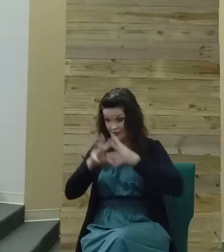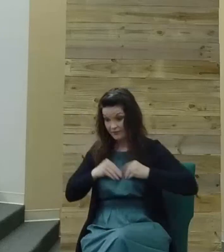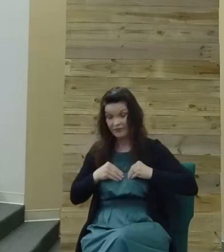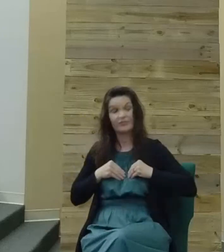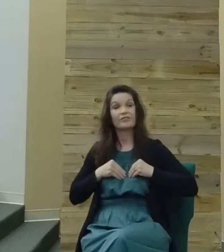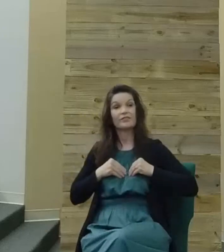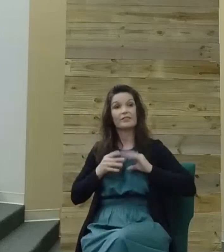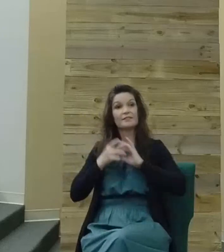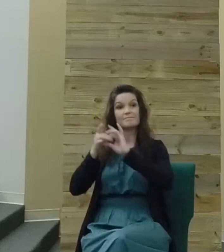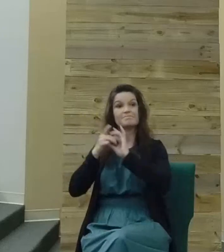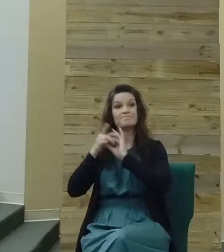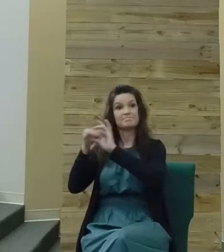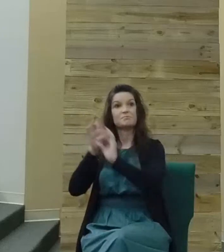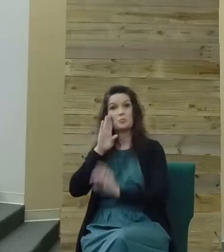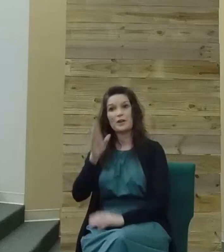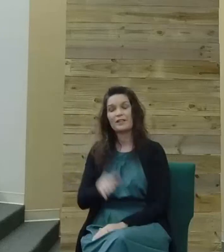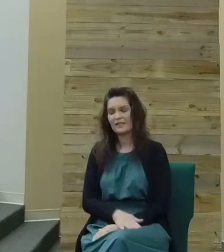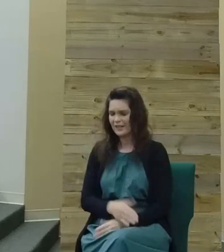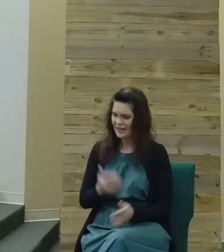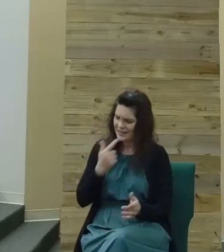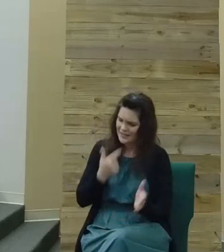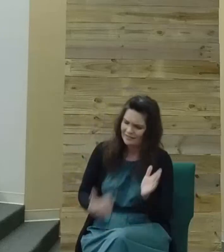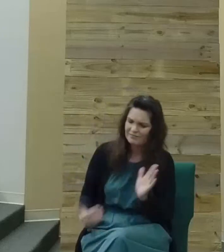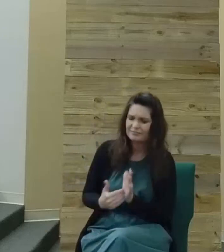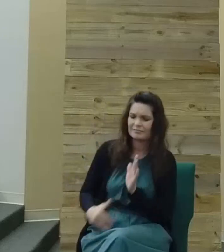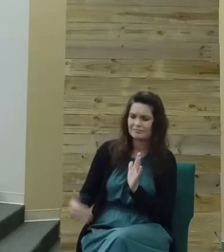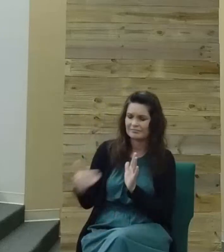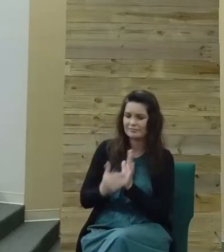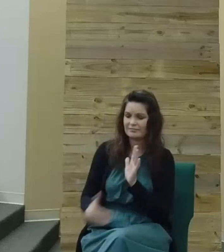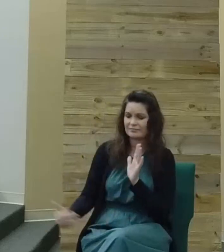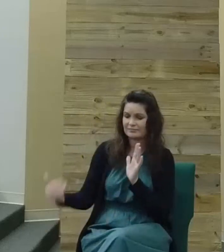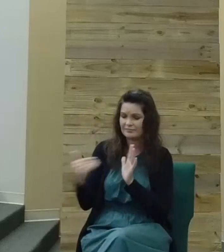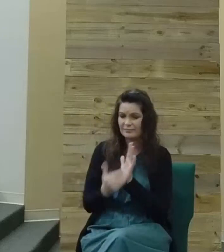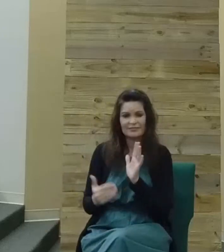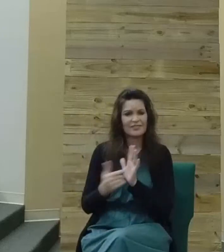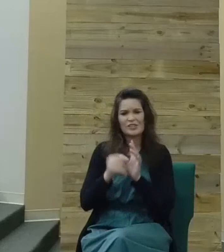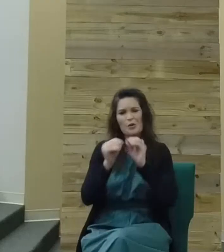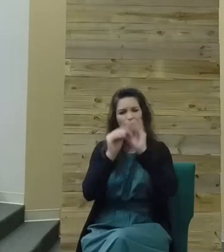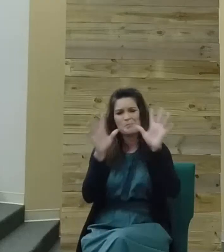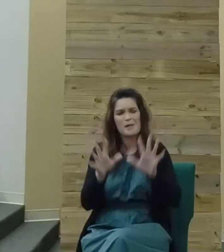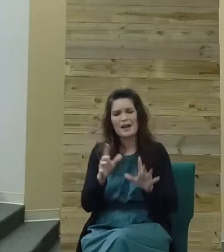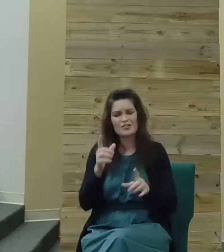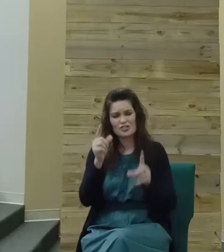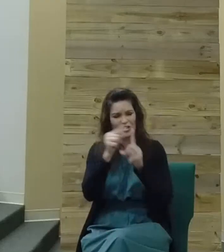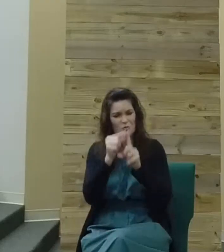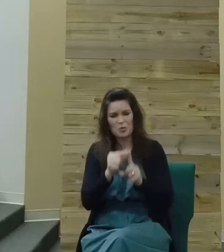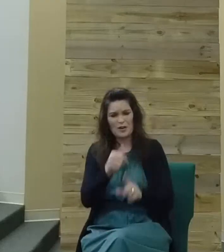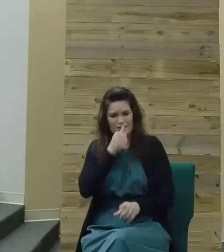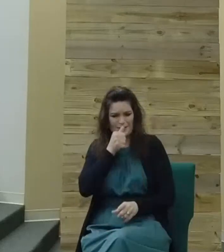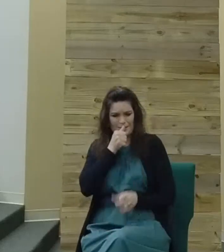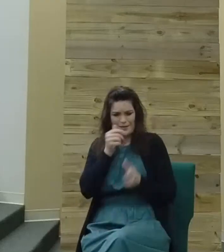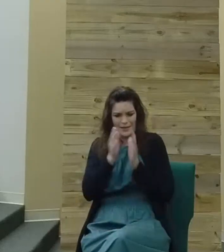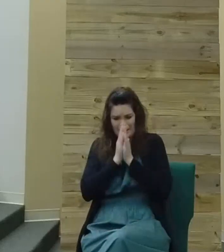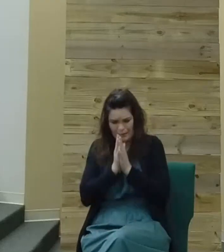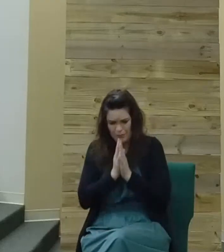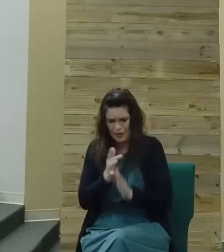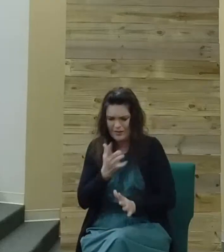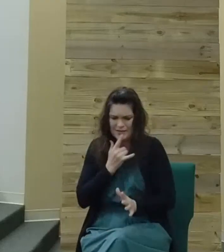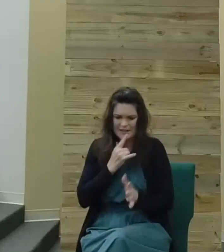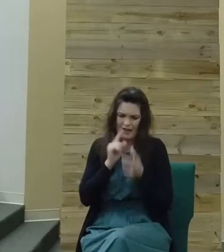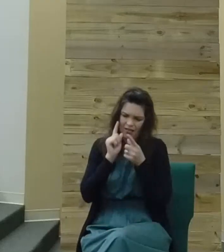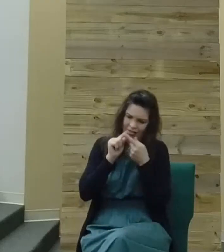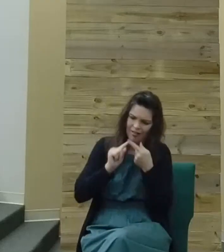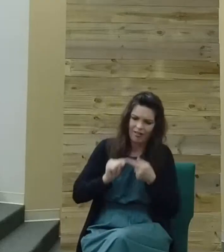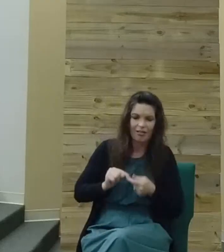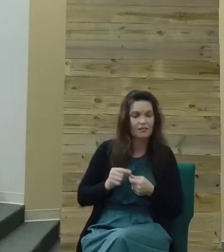reconciled to God. Voice that from your heart. I say over and over again that there are no magic words. There's not a secret prayer in the Bible. If you just